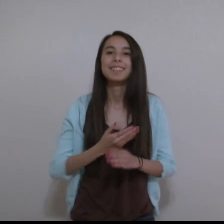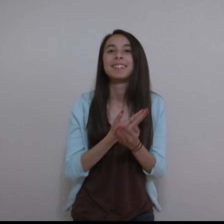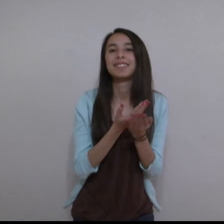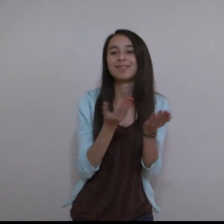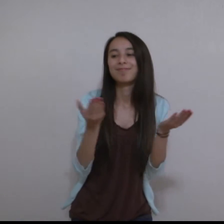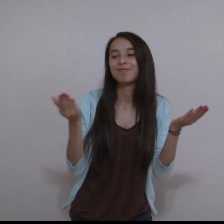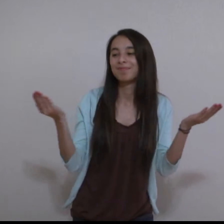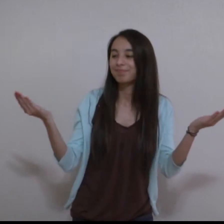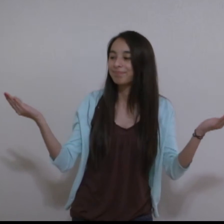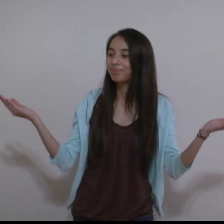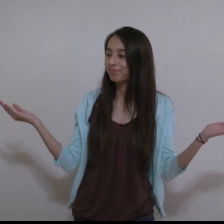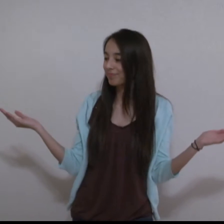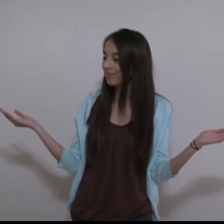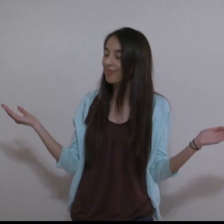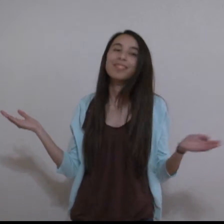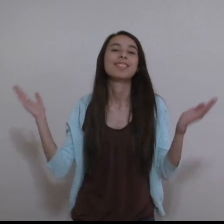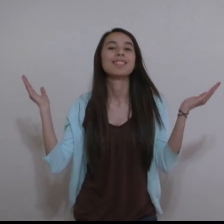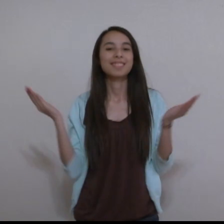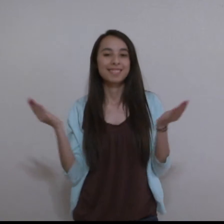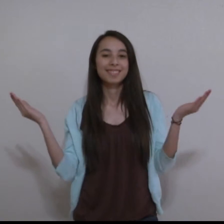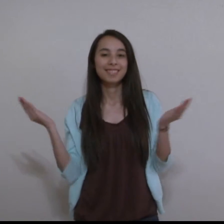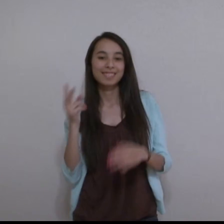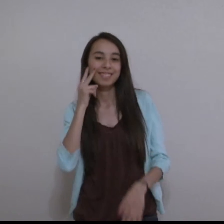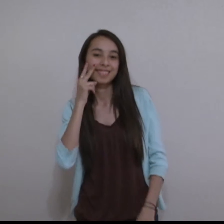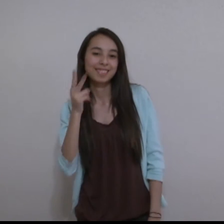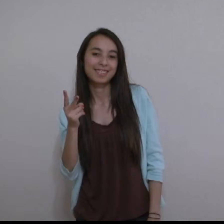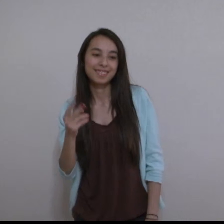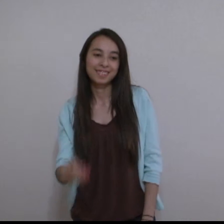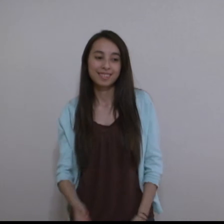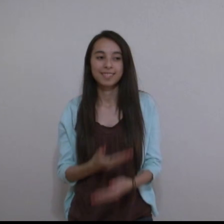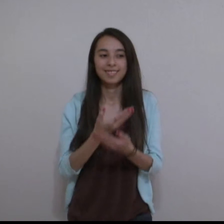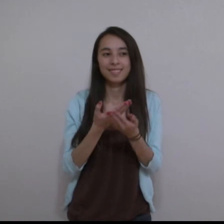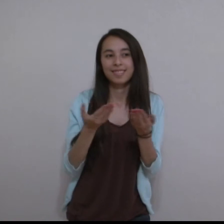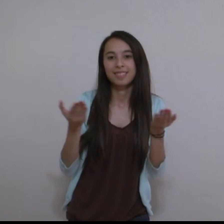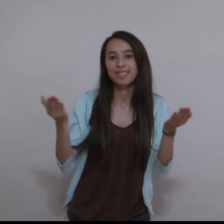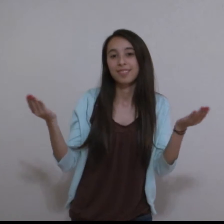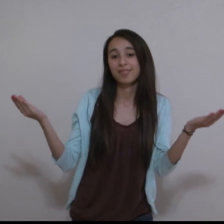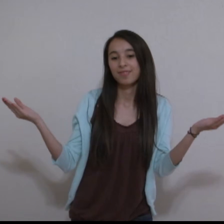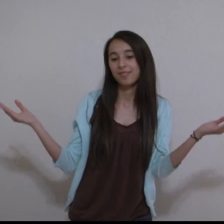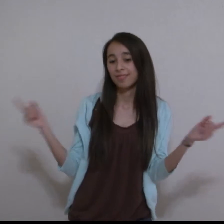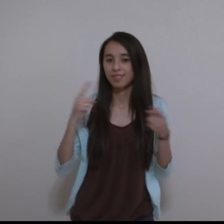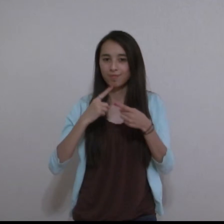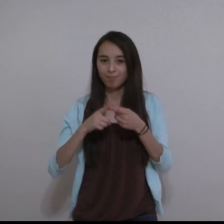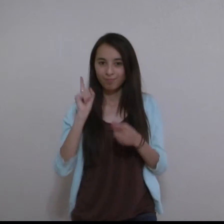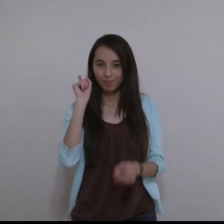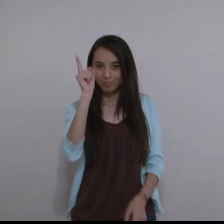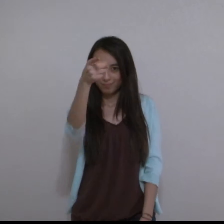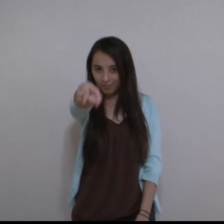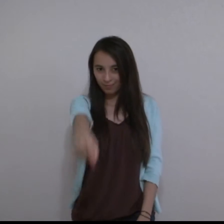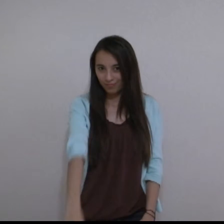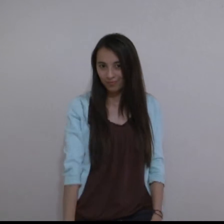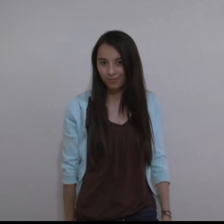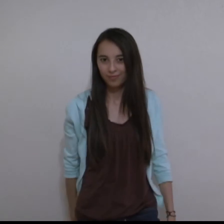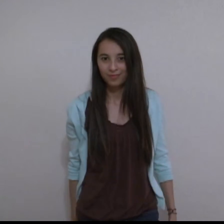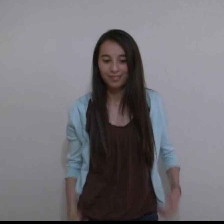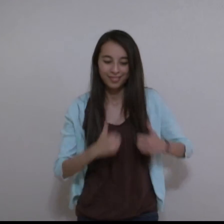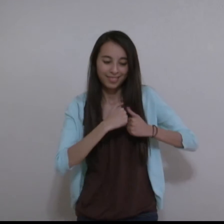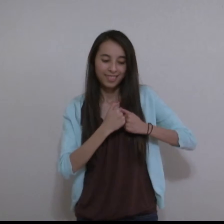Everyone else in the room can see it Everyone else but you Baby, you